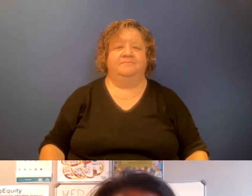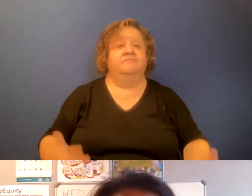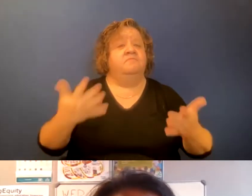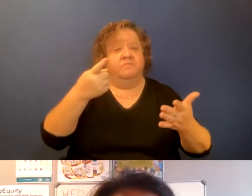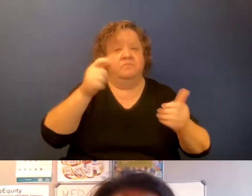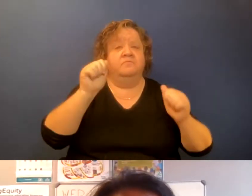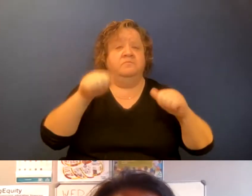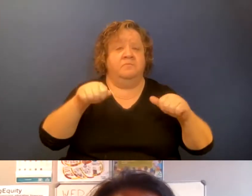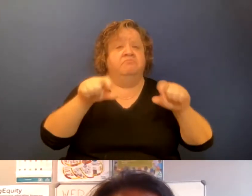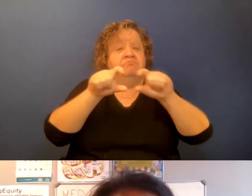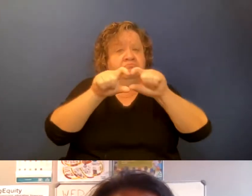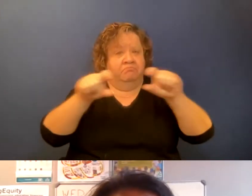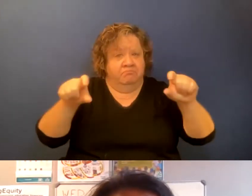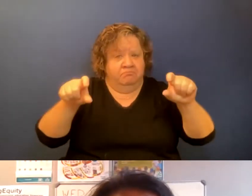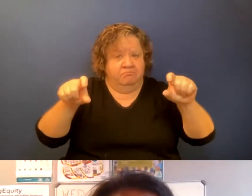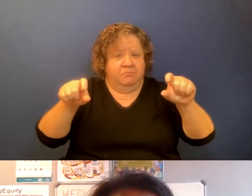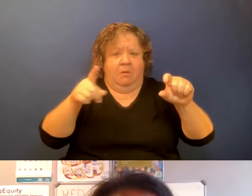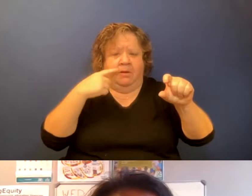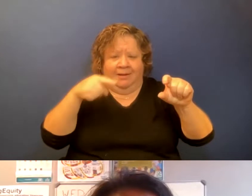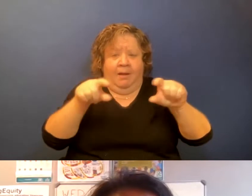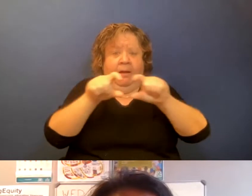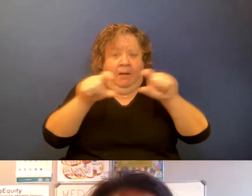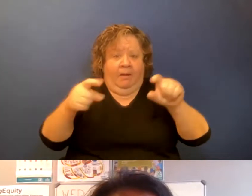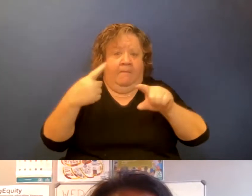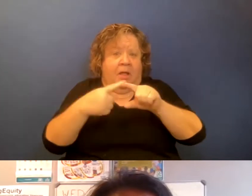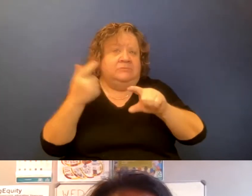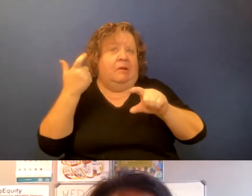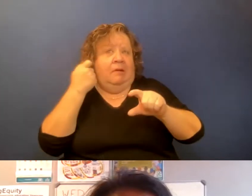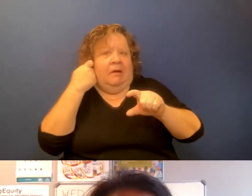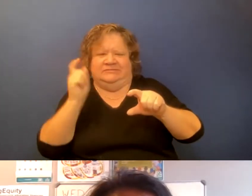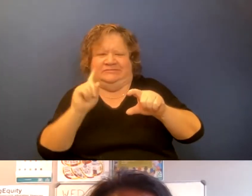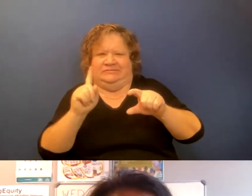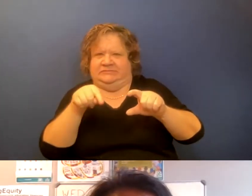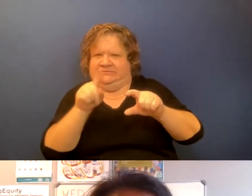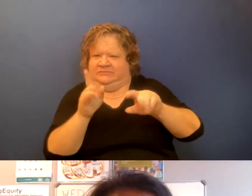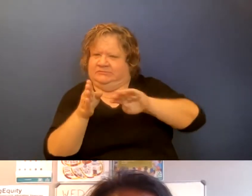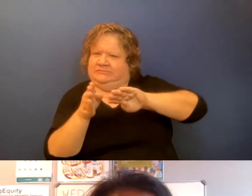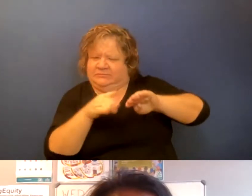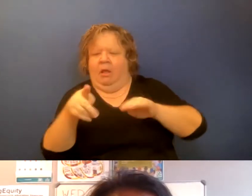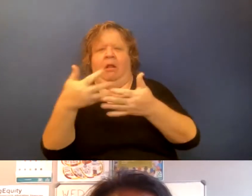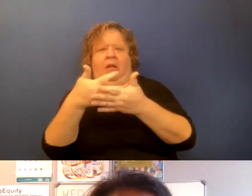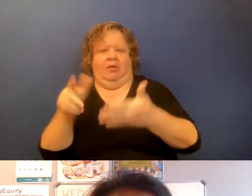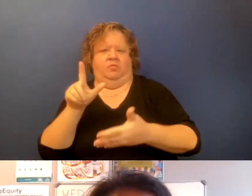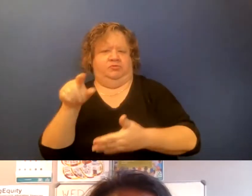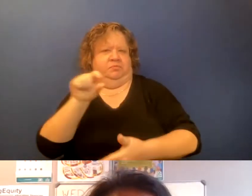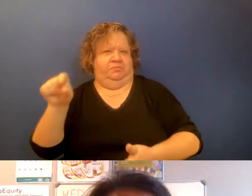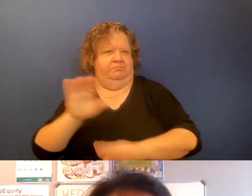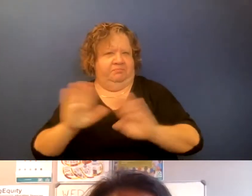chat function. Our team monitoring the question carefully and will respond to us as soon as we can.